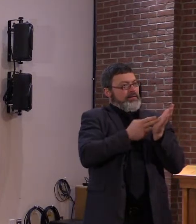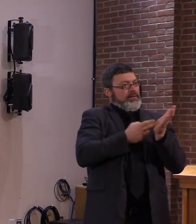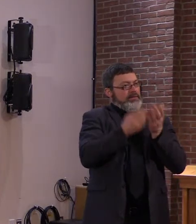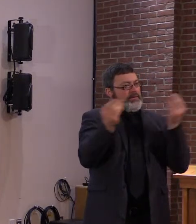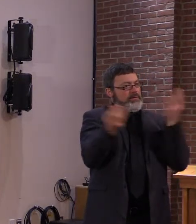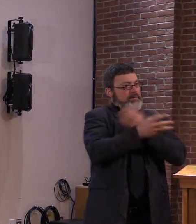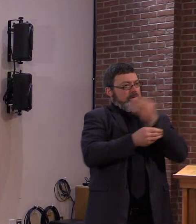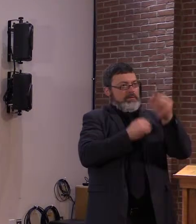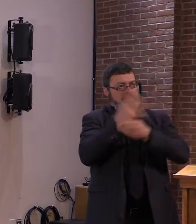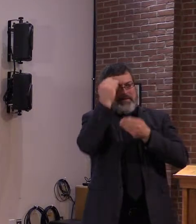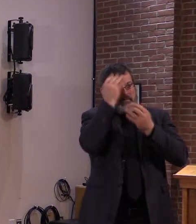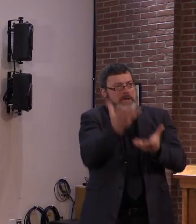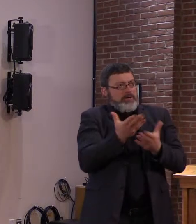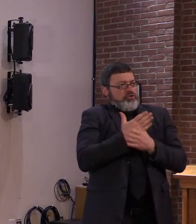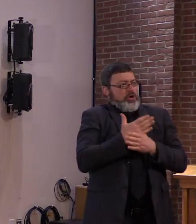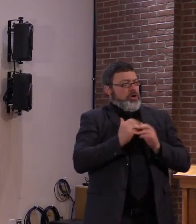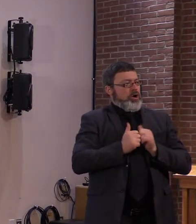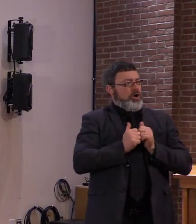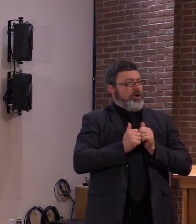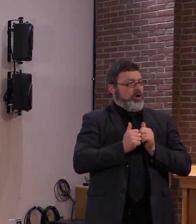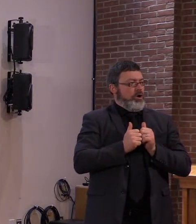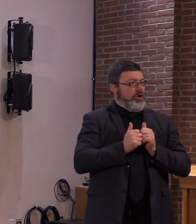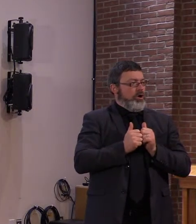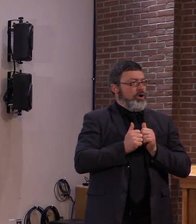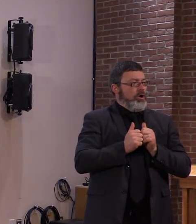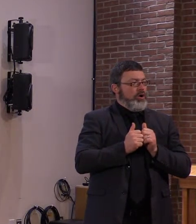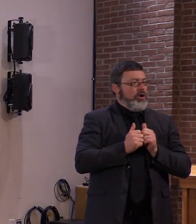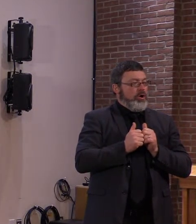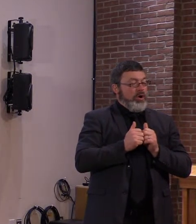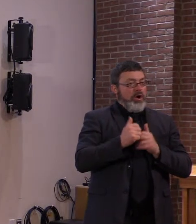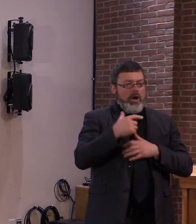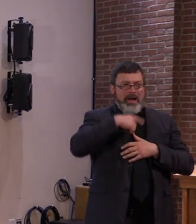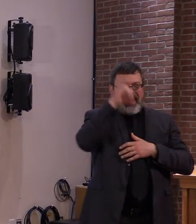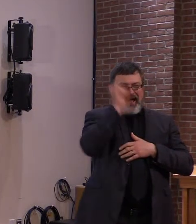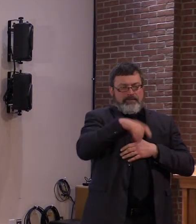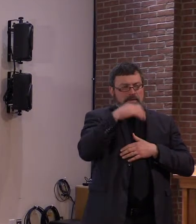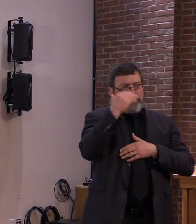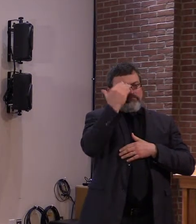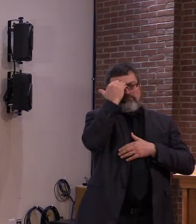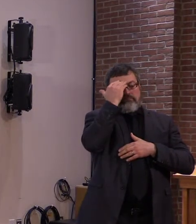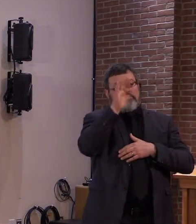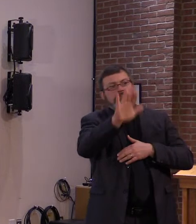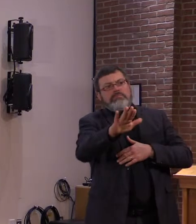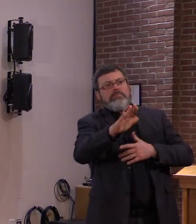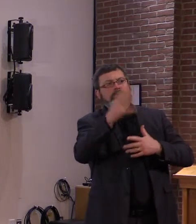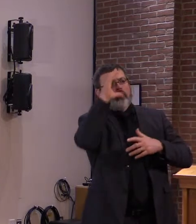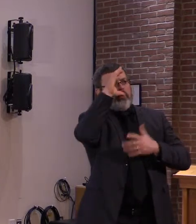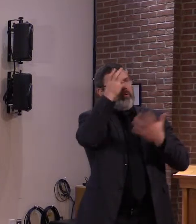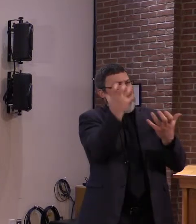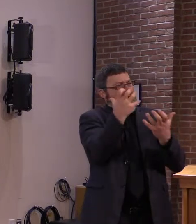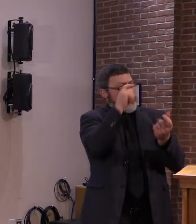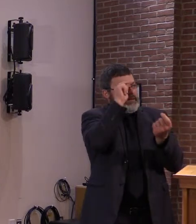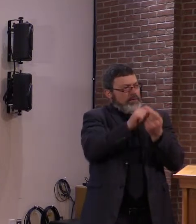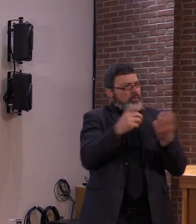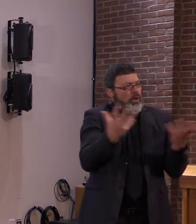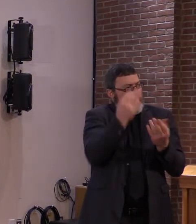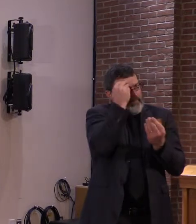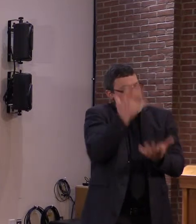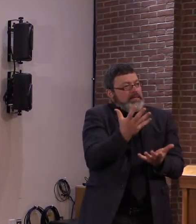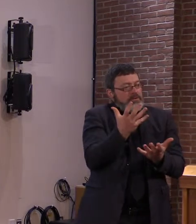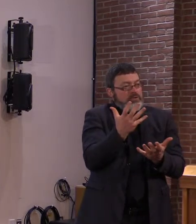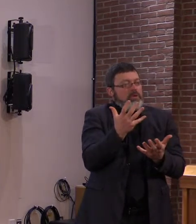Yeah, it's way too early for that. Again, from my standpoint, just as we see some